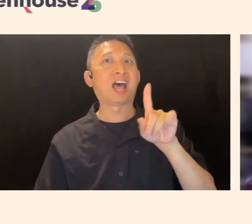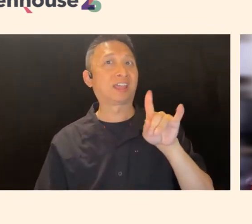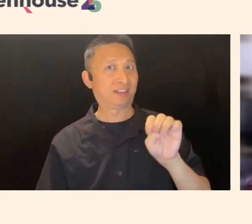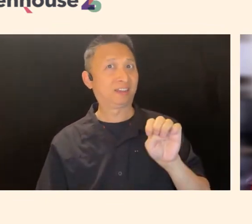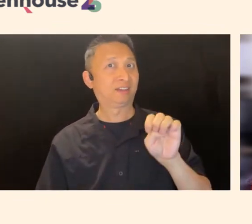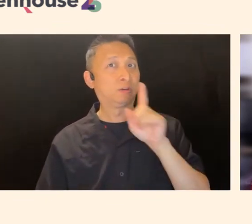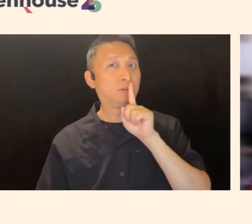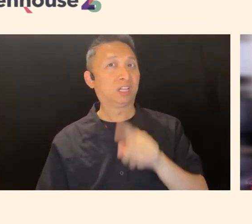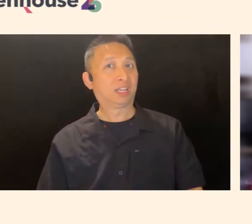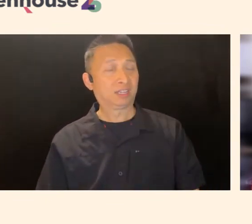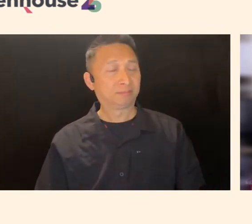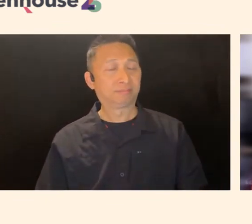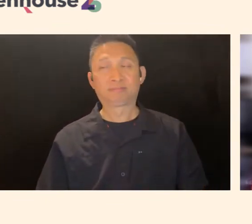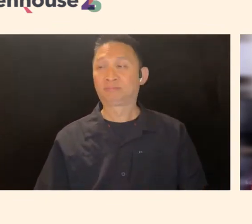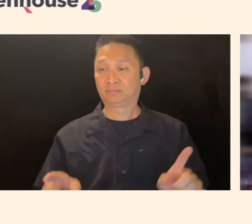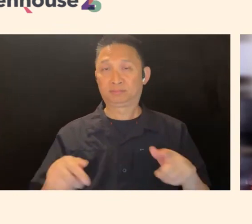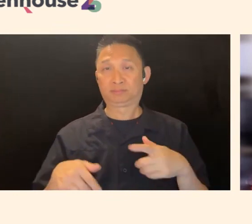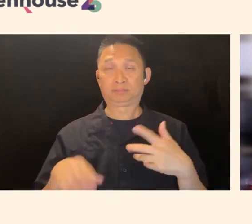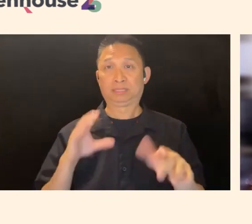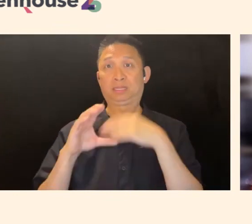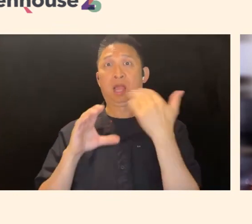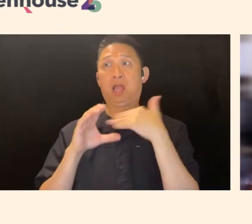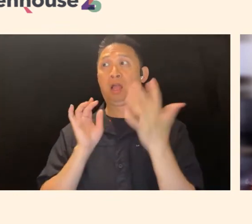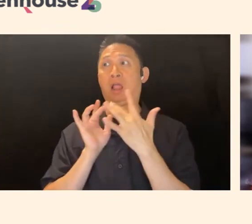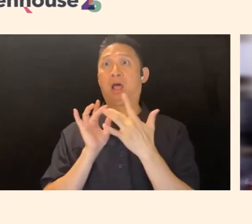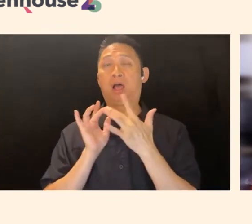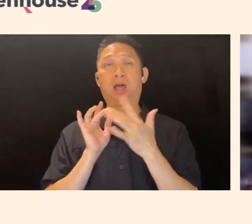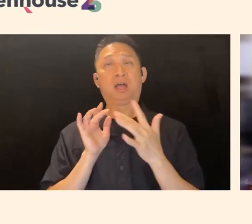2 3 months. Um,